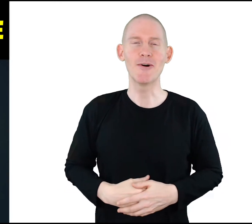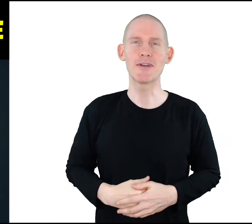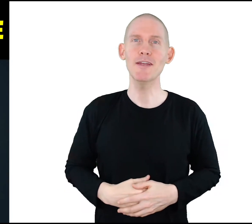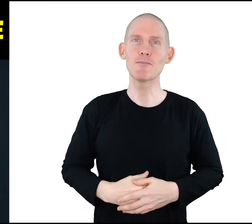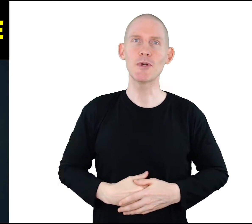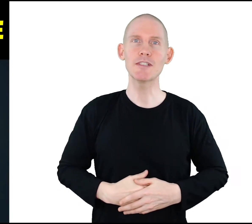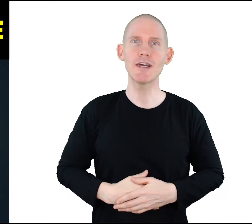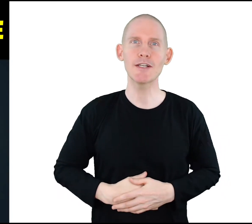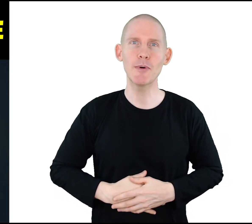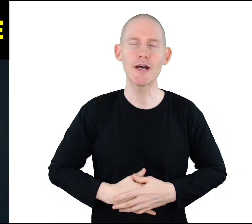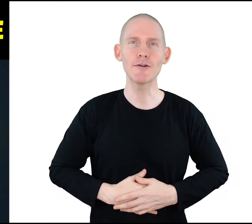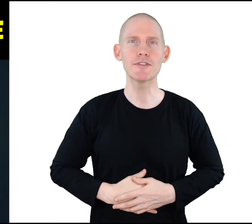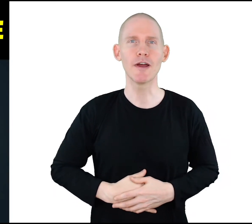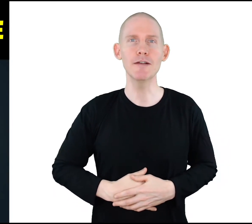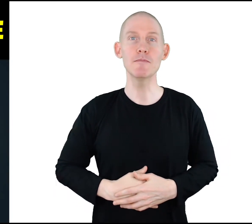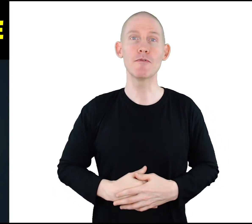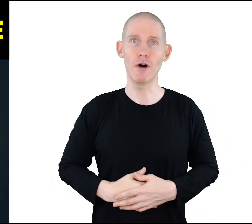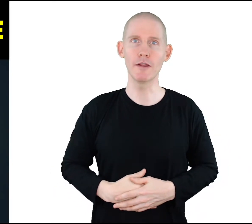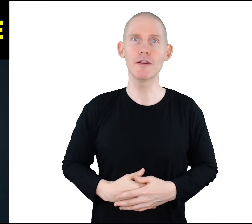Okay, we just talked about how to sign fall in love.